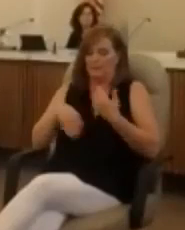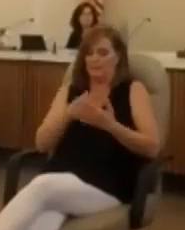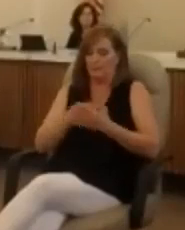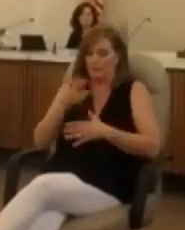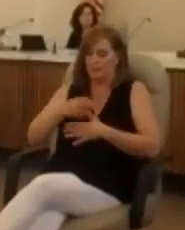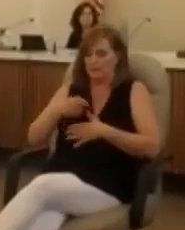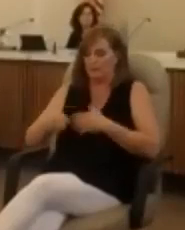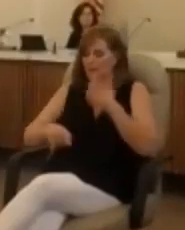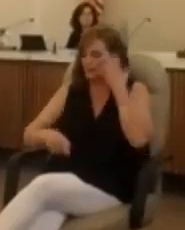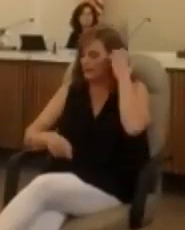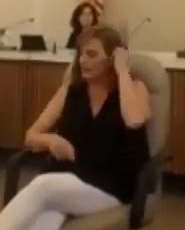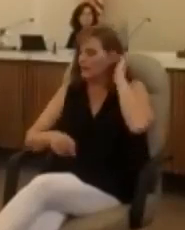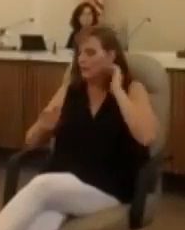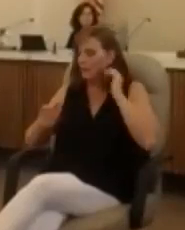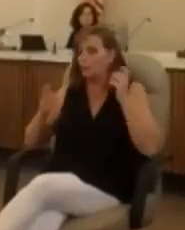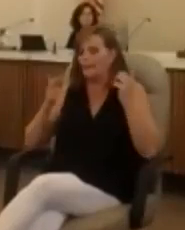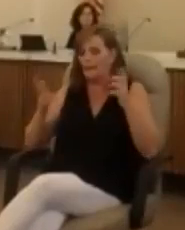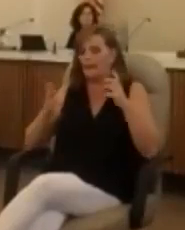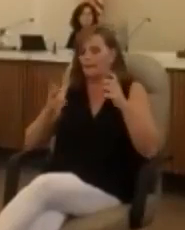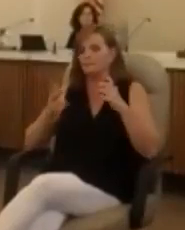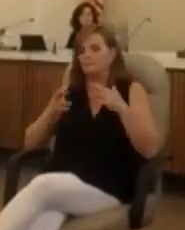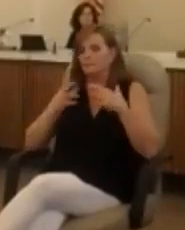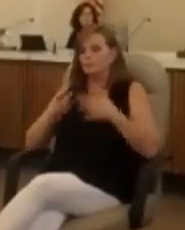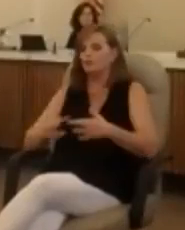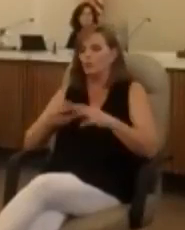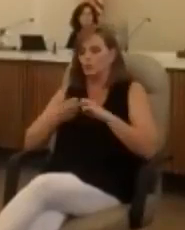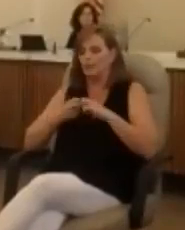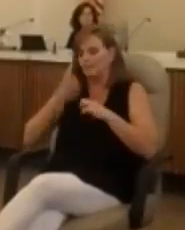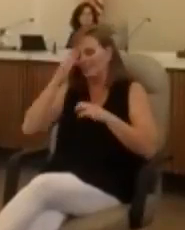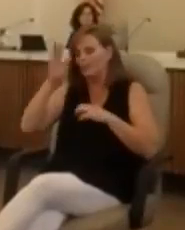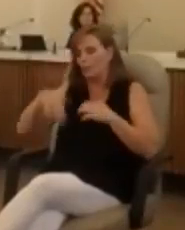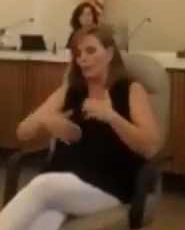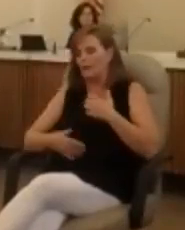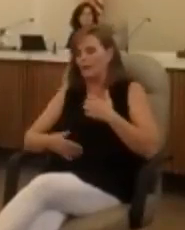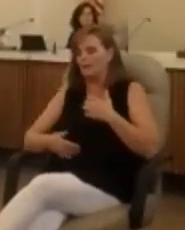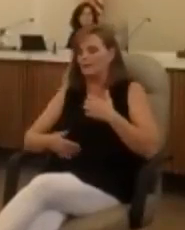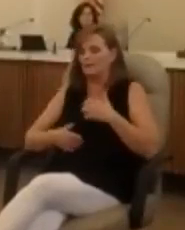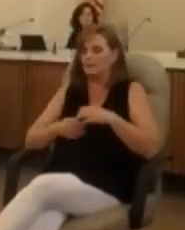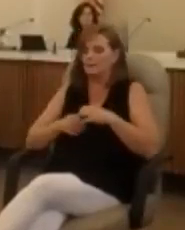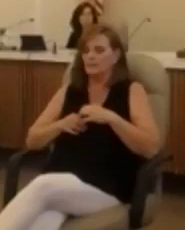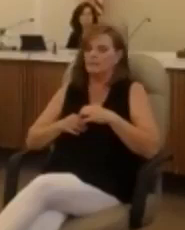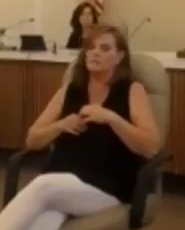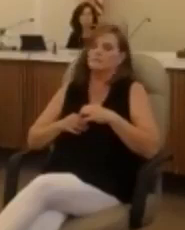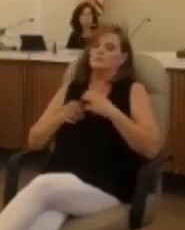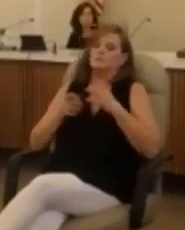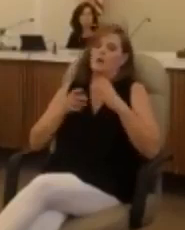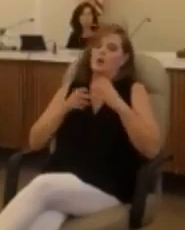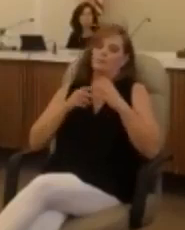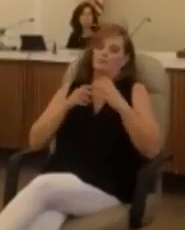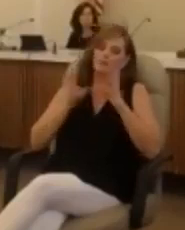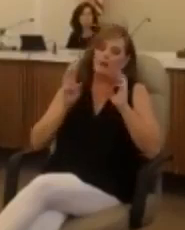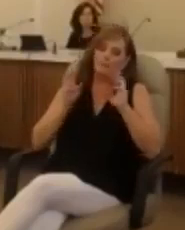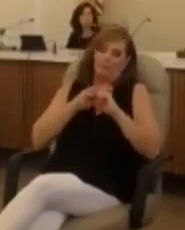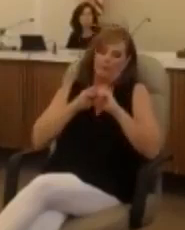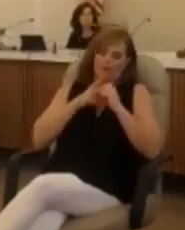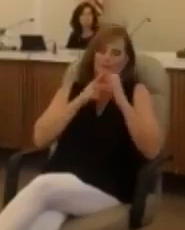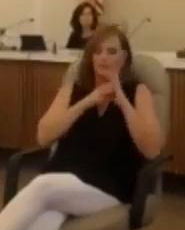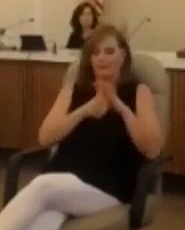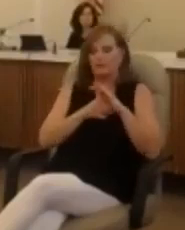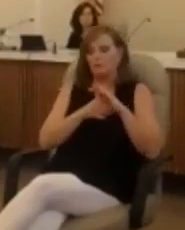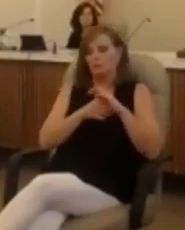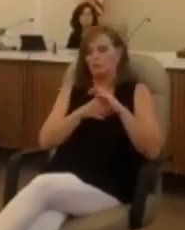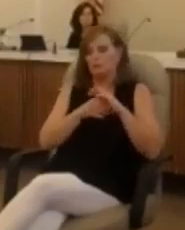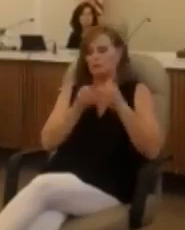major road issues related to safety in a number of